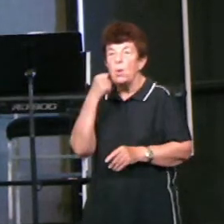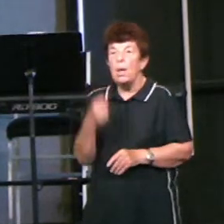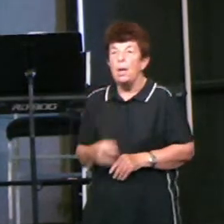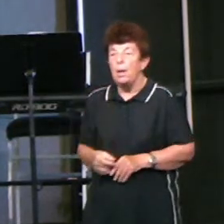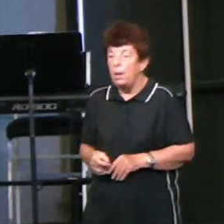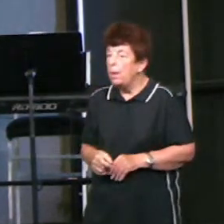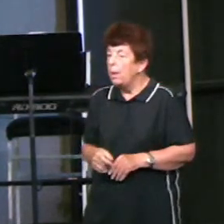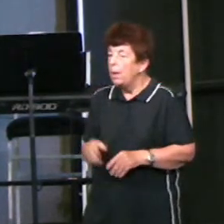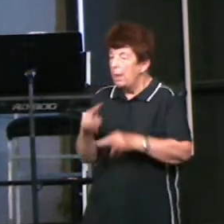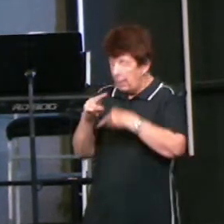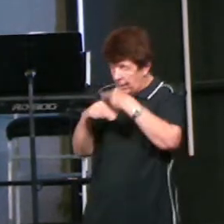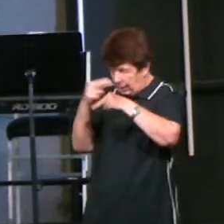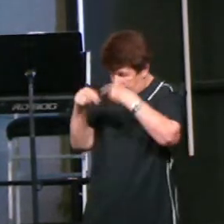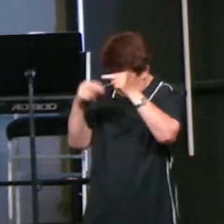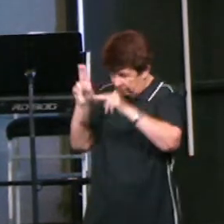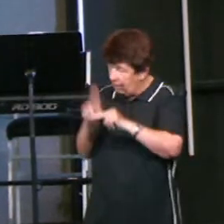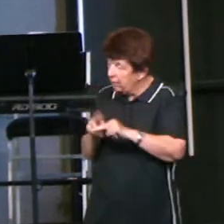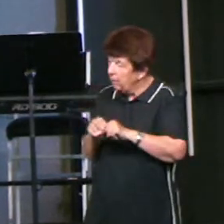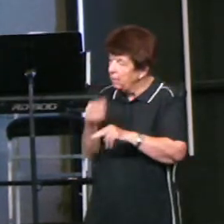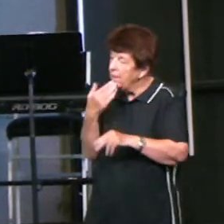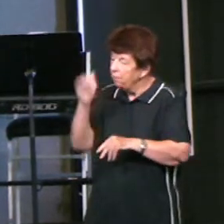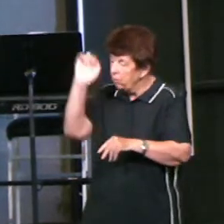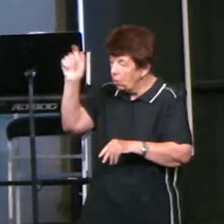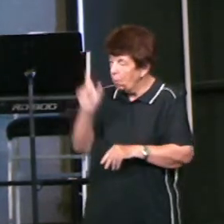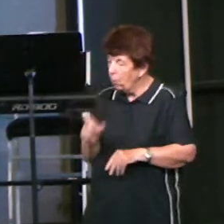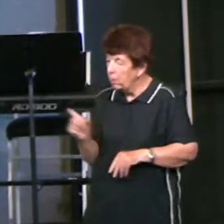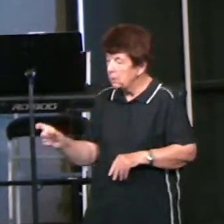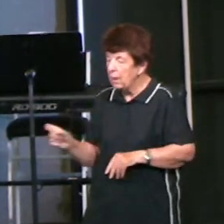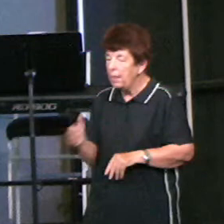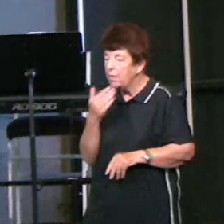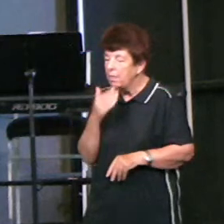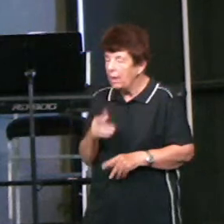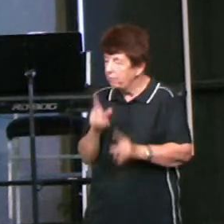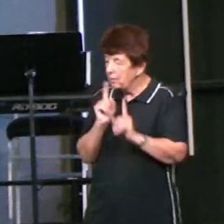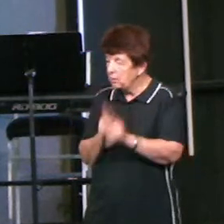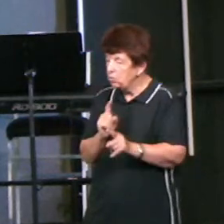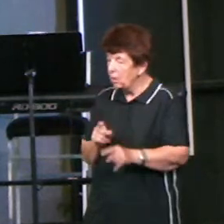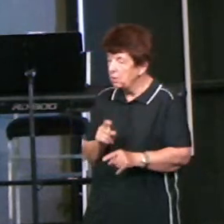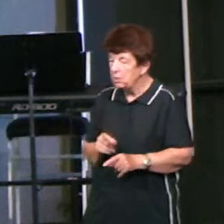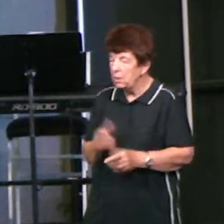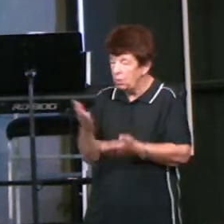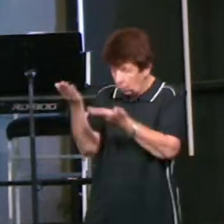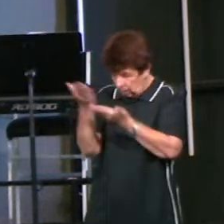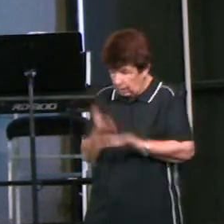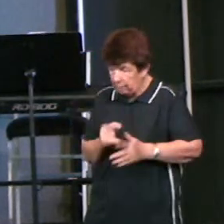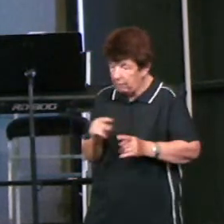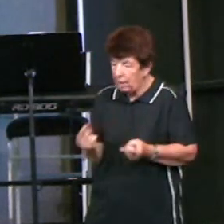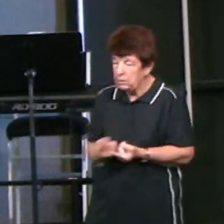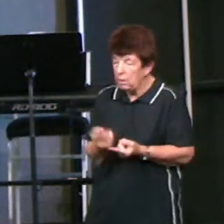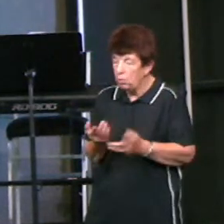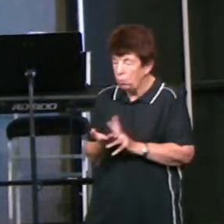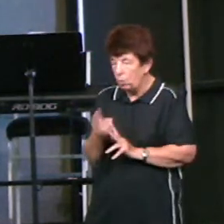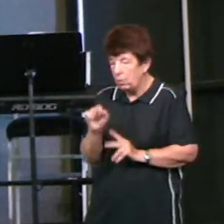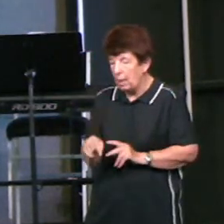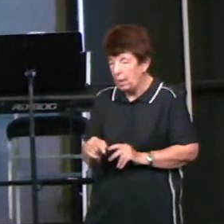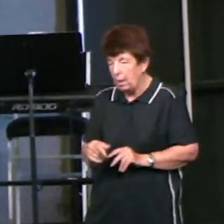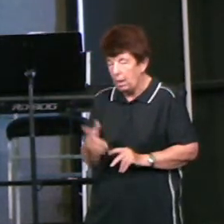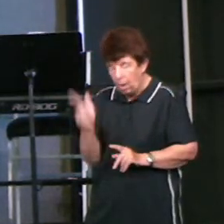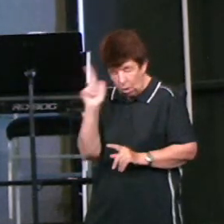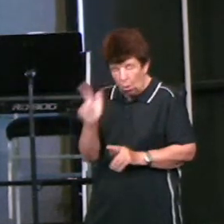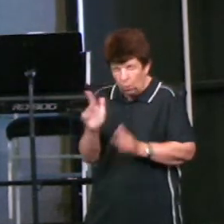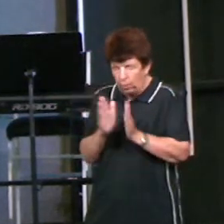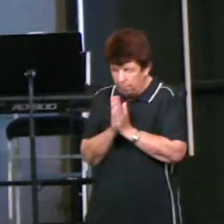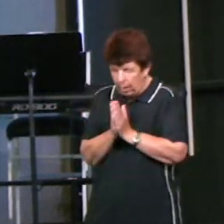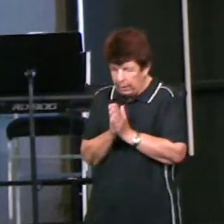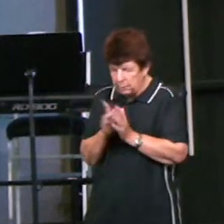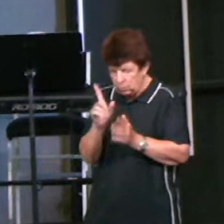Heavenly Father, we thank you for your word. Lord, we thank you for the instruction which you give us through it. And Lord, we pray